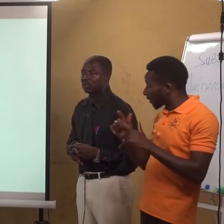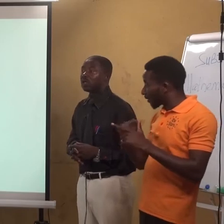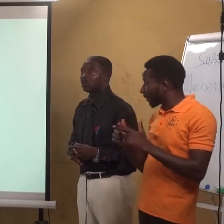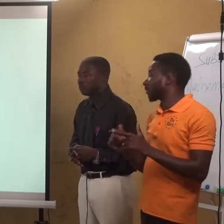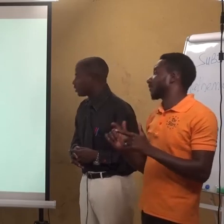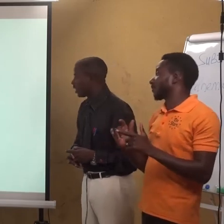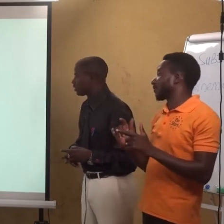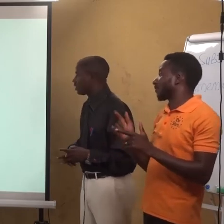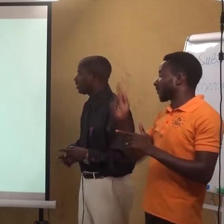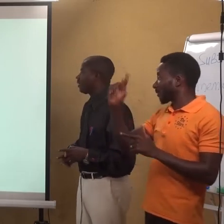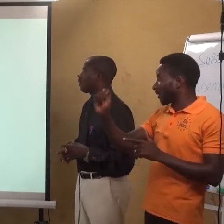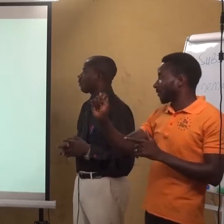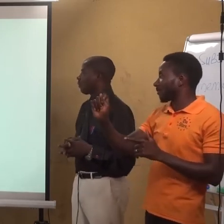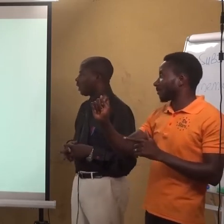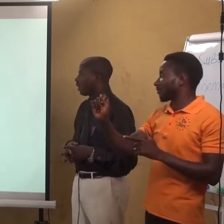give us